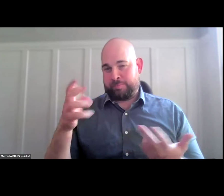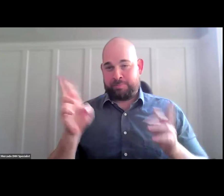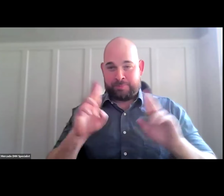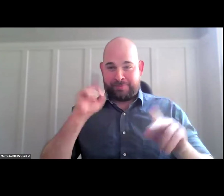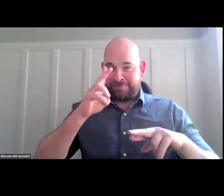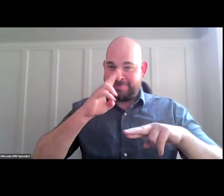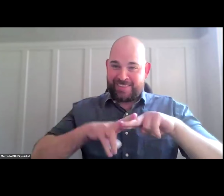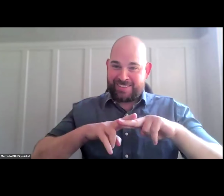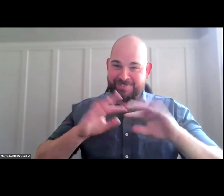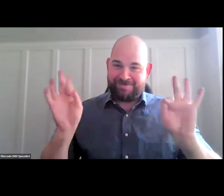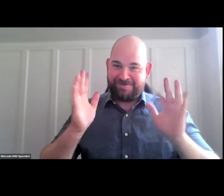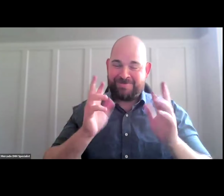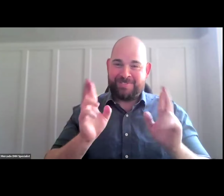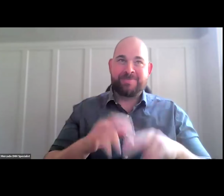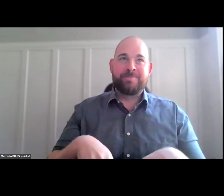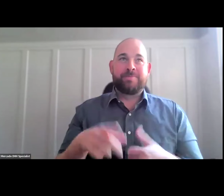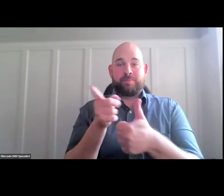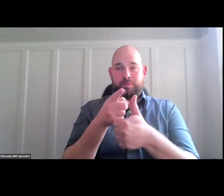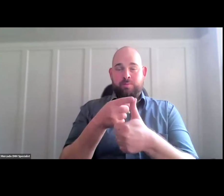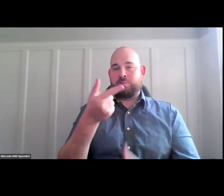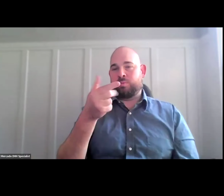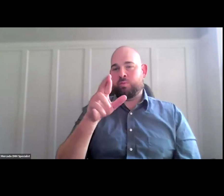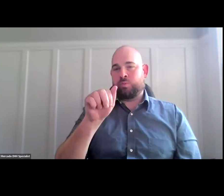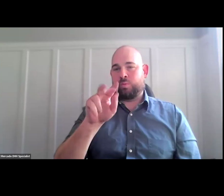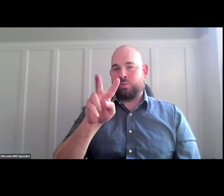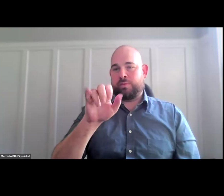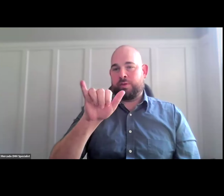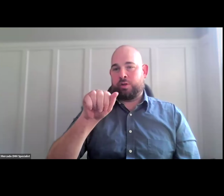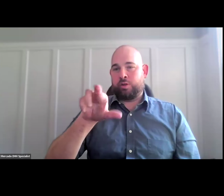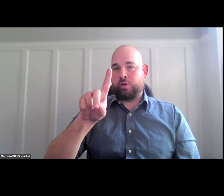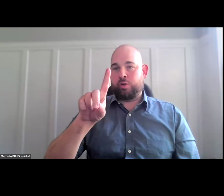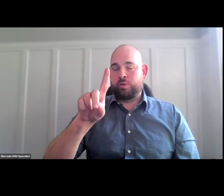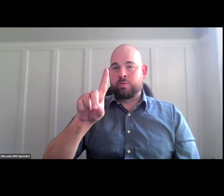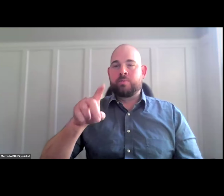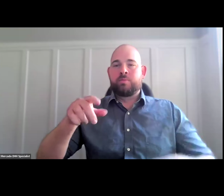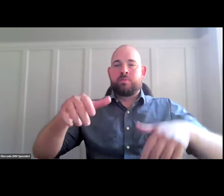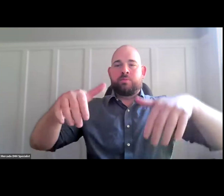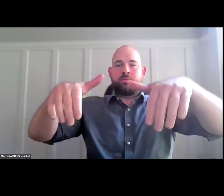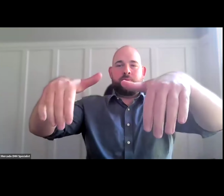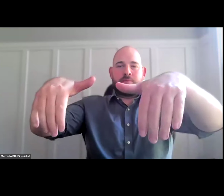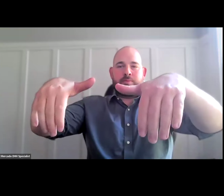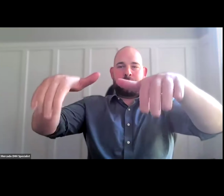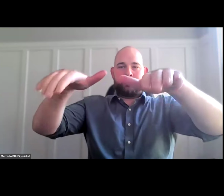And zombie is the last. So those are fun signs to know, I think. So graveyard.